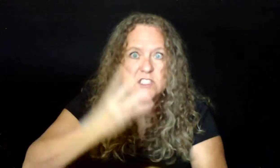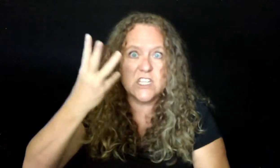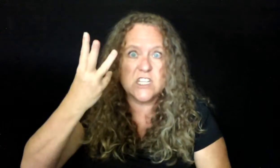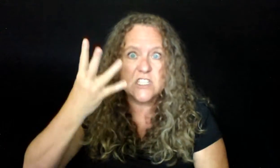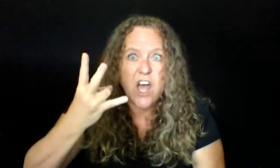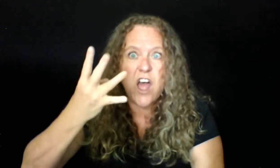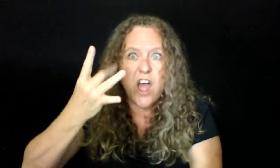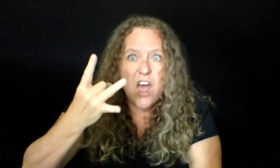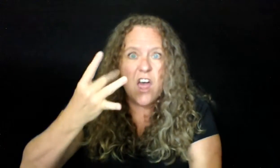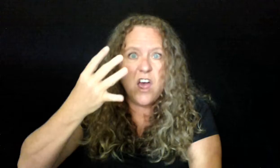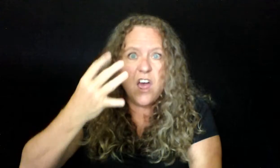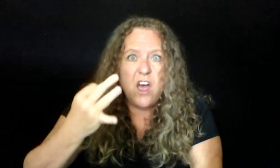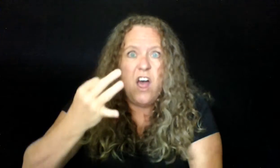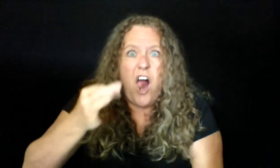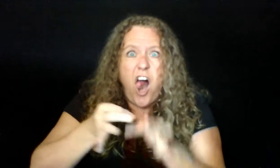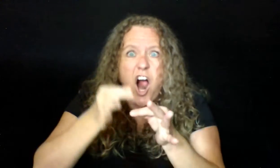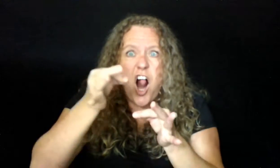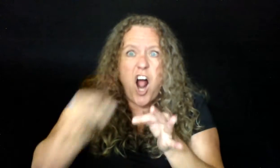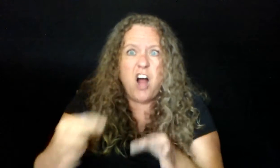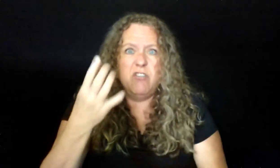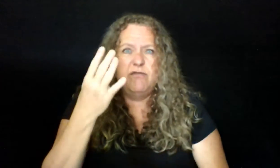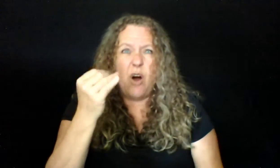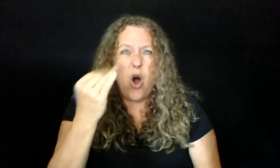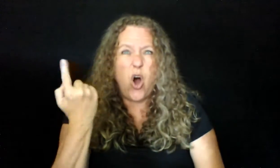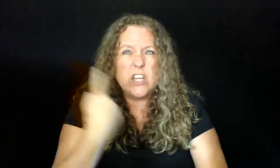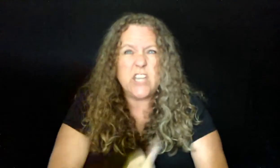day 9, on to day 14. By the way, one small detail.